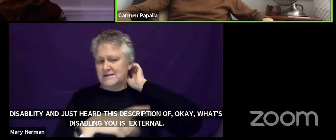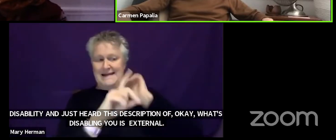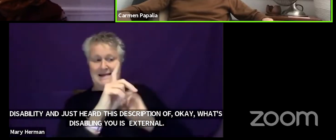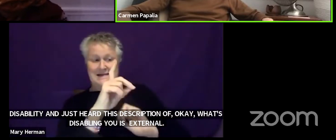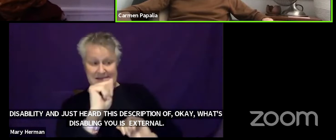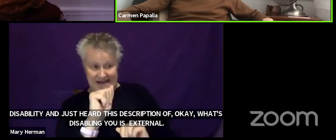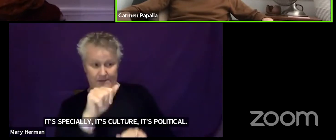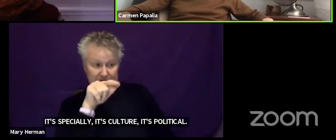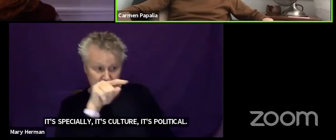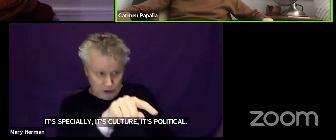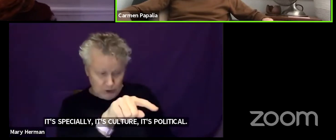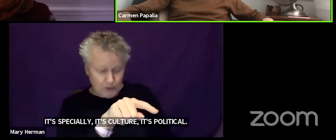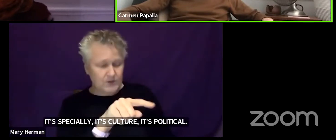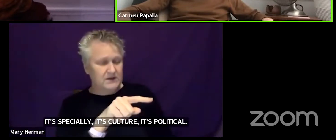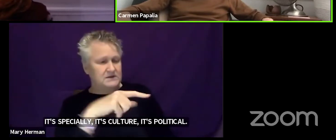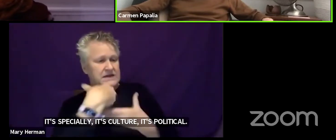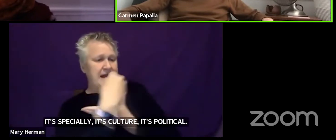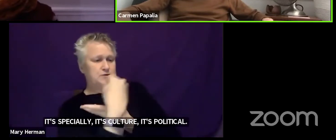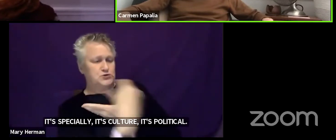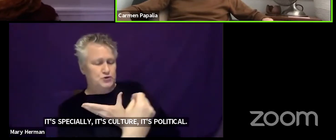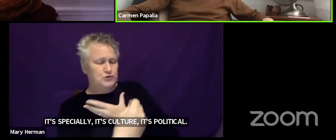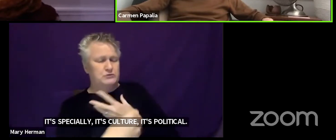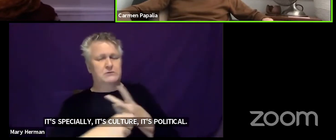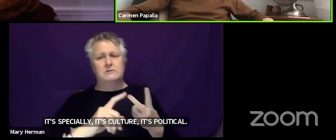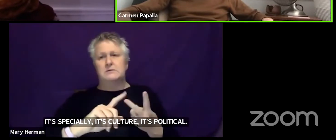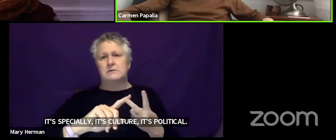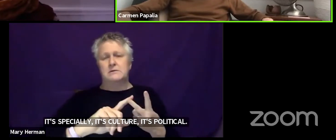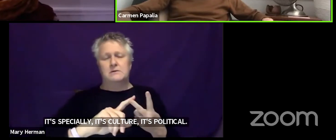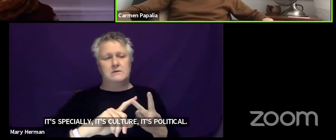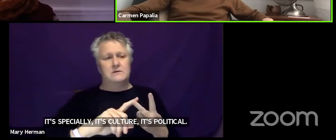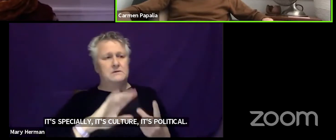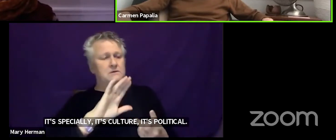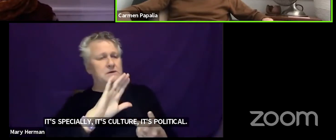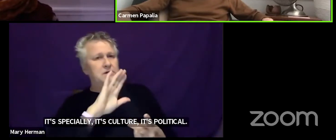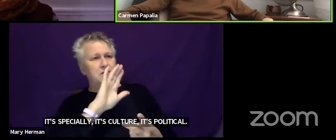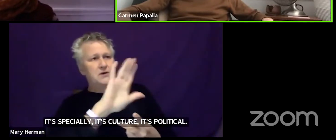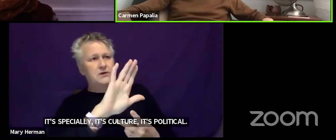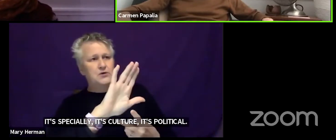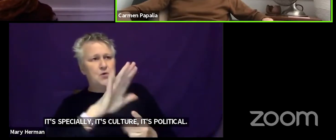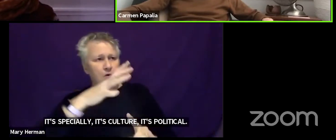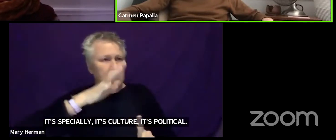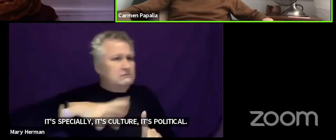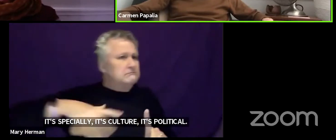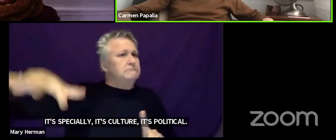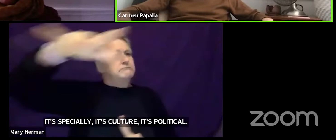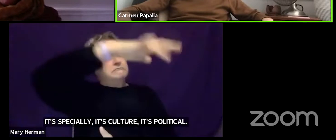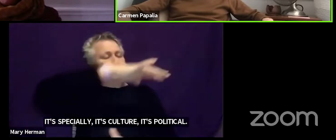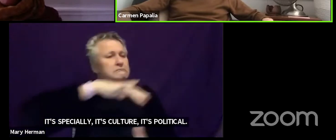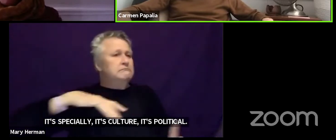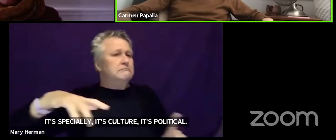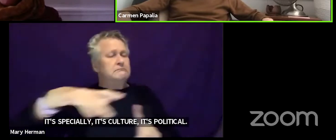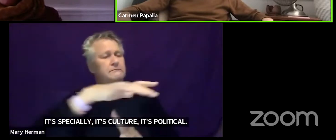about your your agency and your ability to,